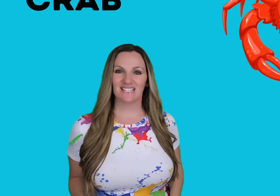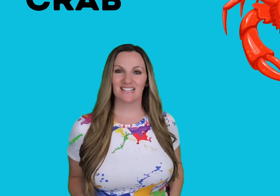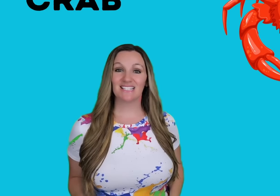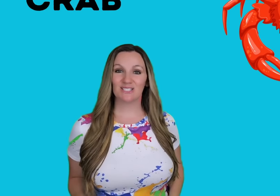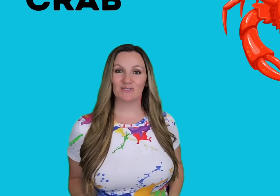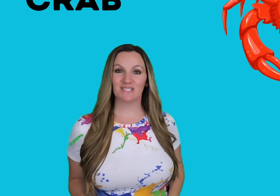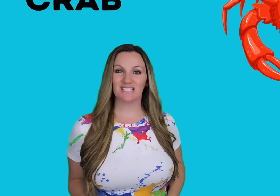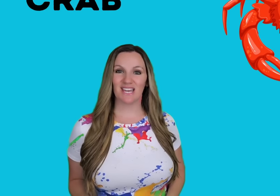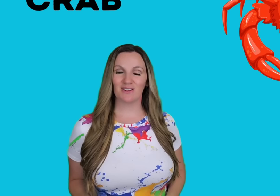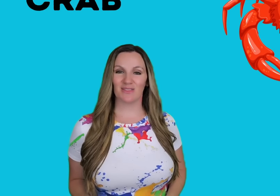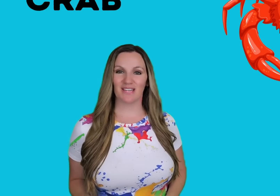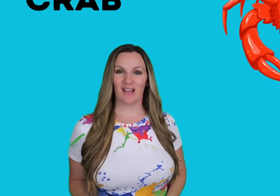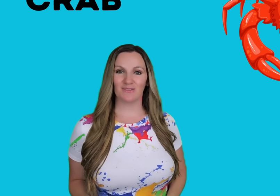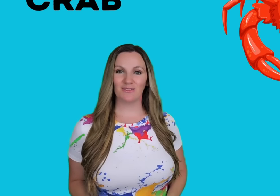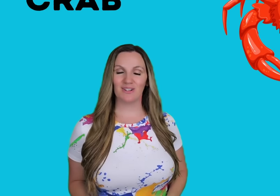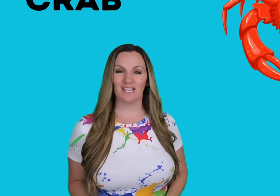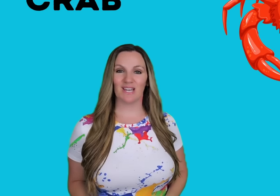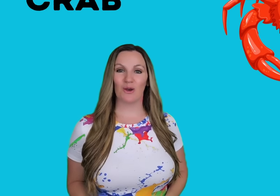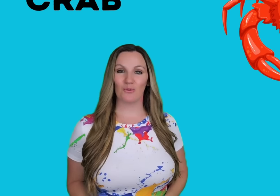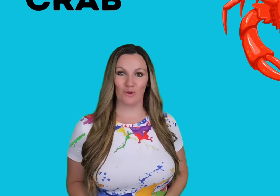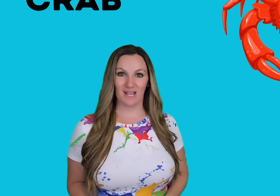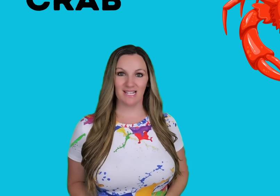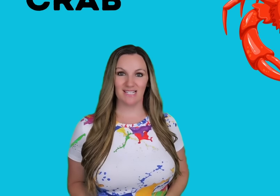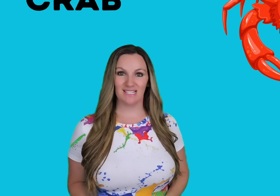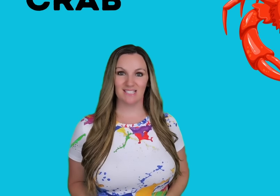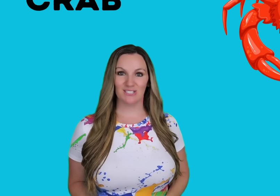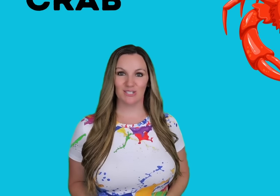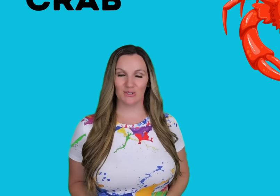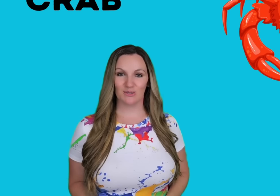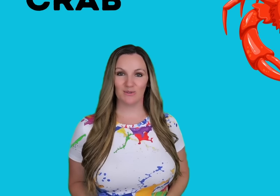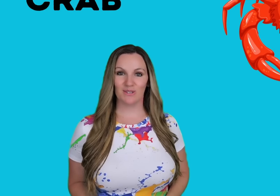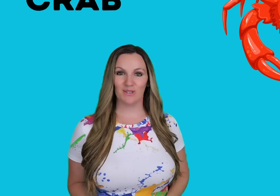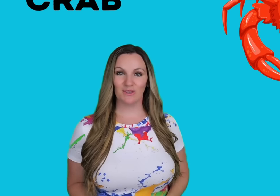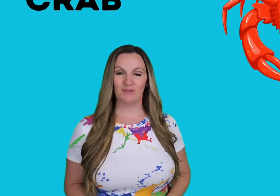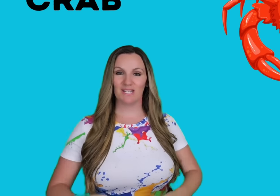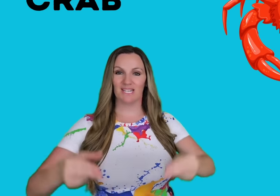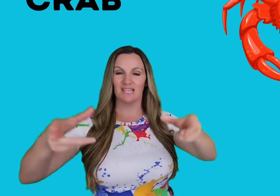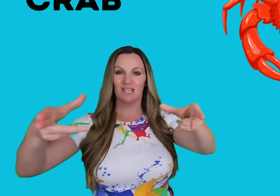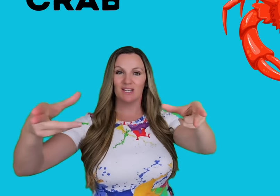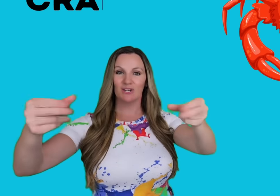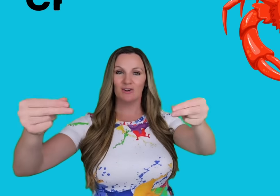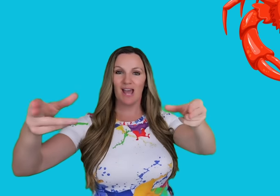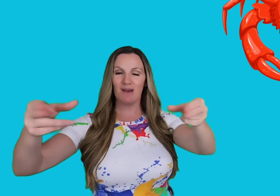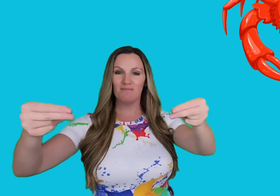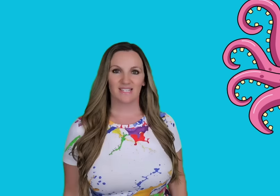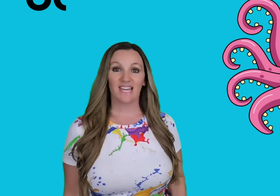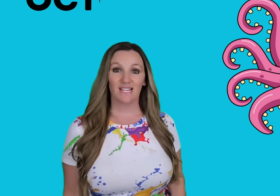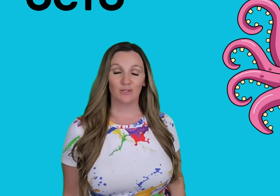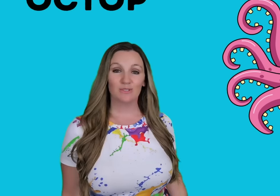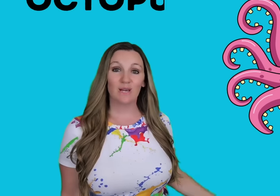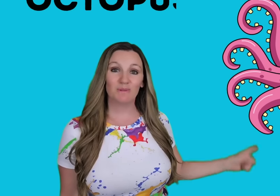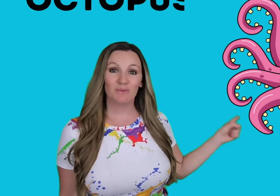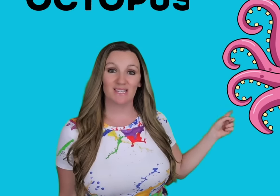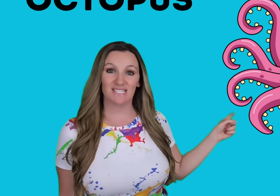Let's do it together on the count of three. One, two, three. Crab, can you tell me what this